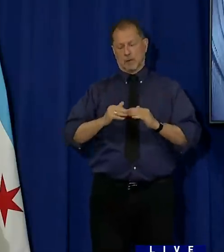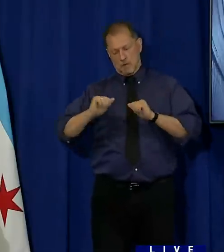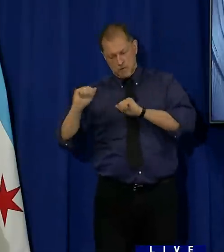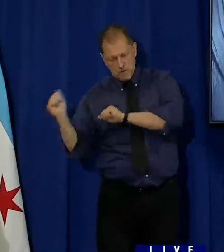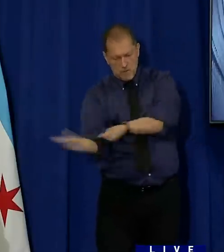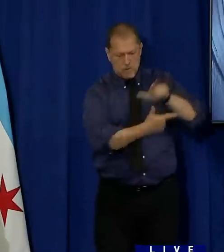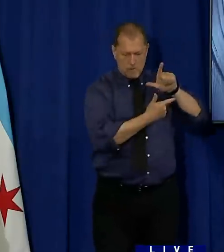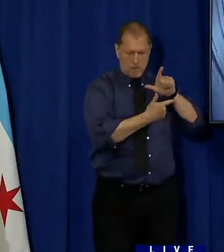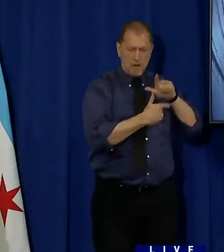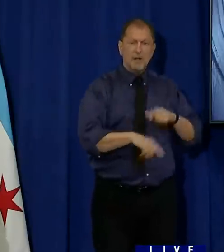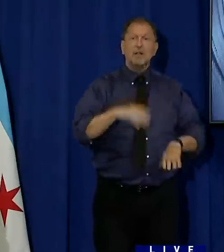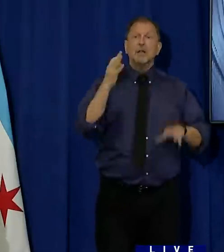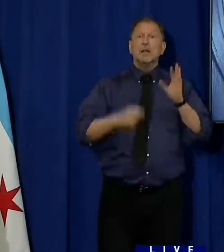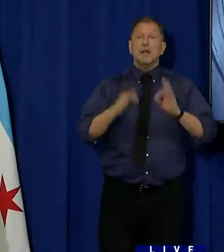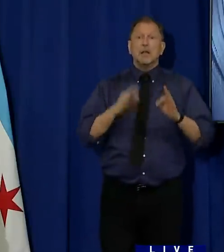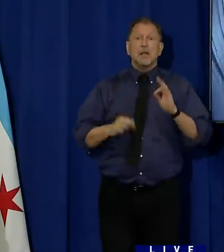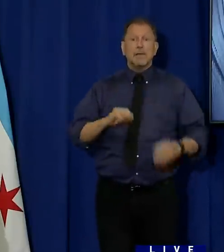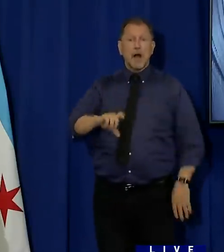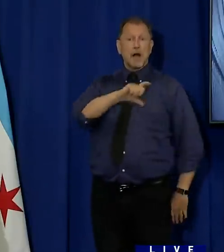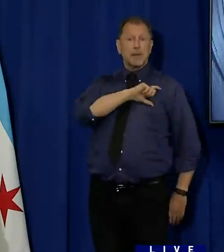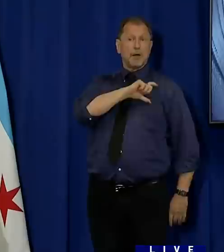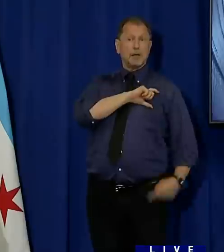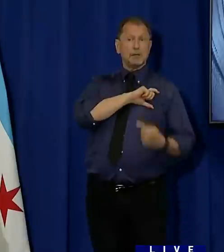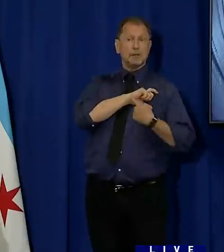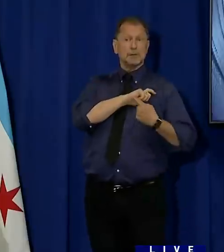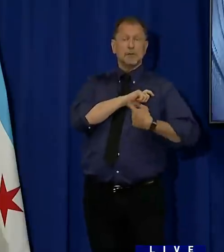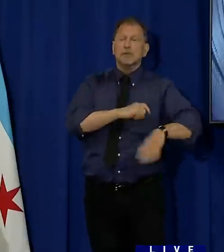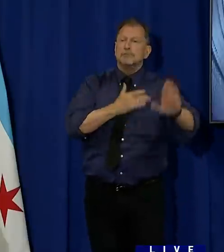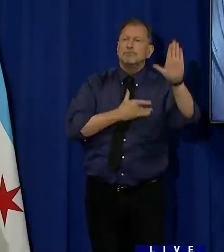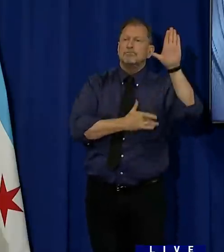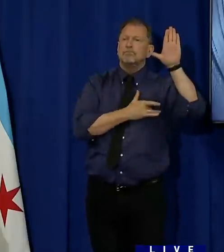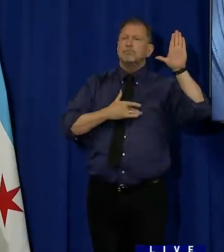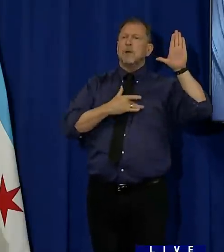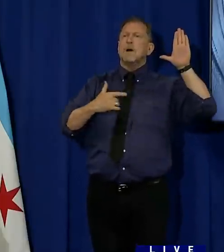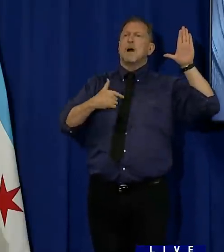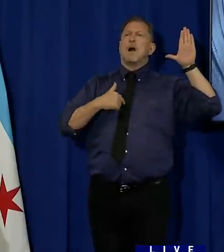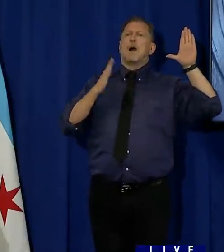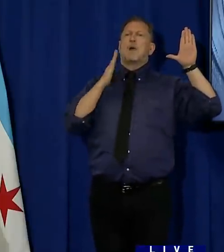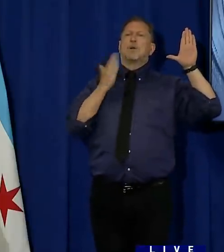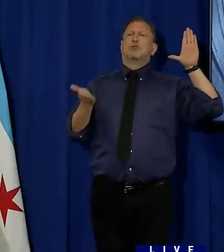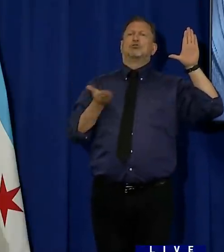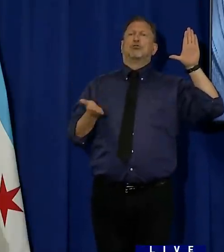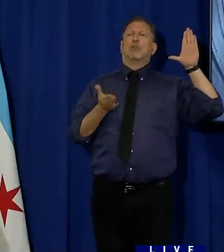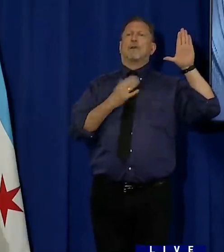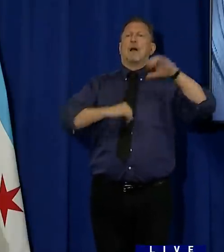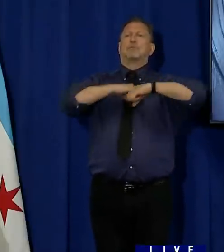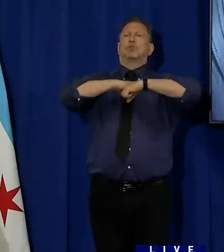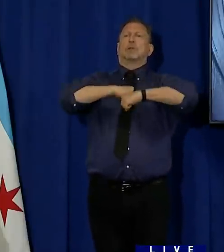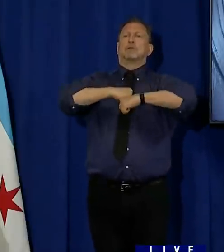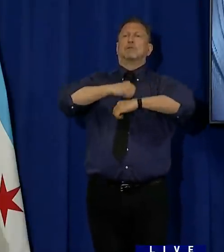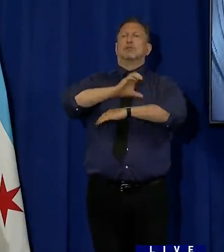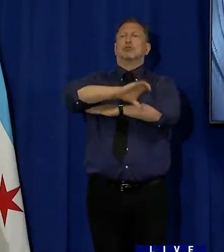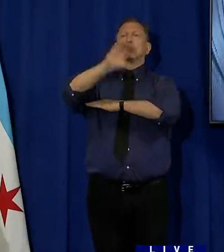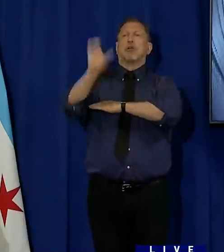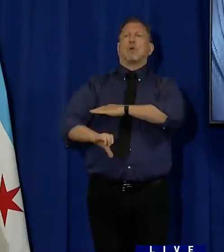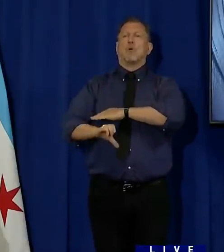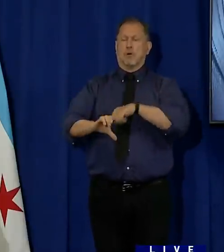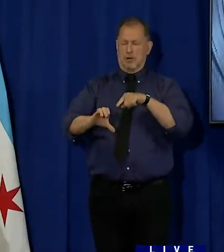When you swear an oath to serve and protect, you are a Chicago police